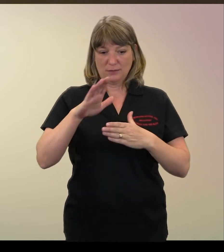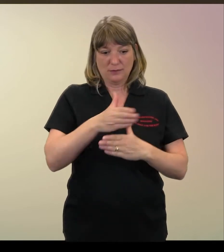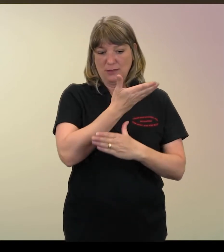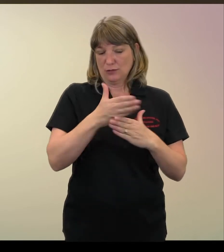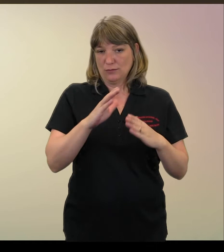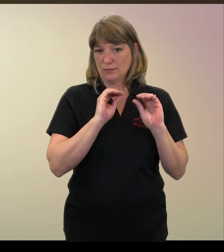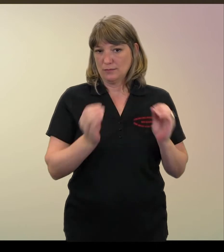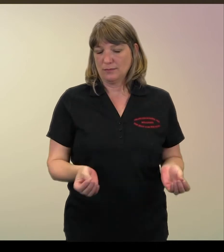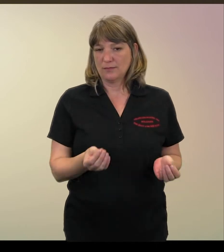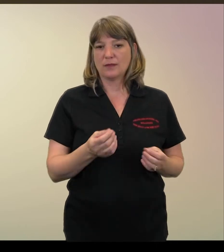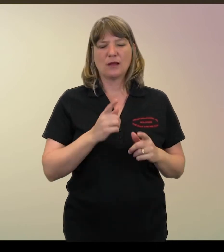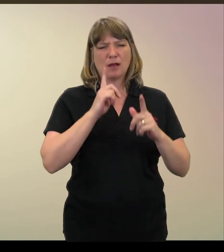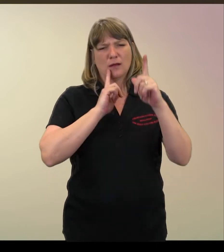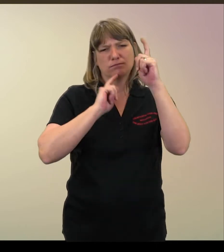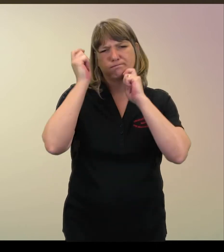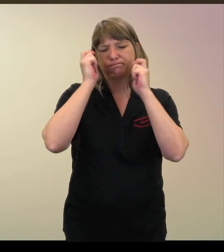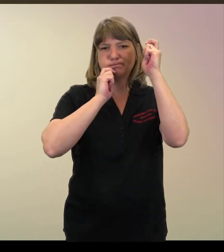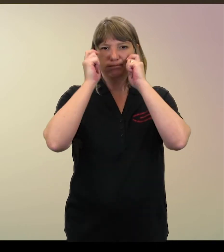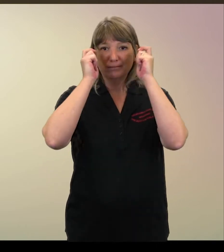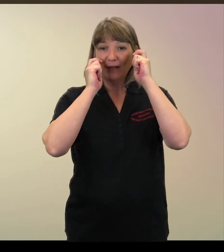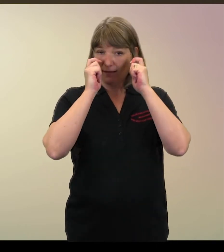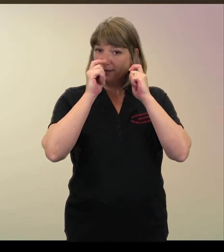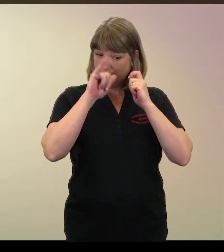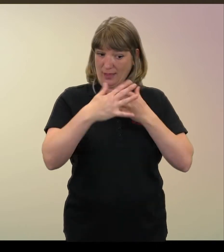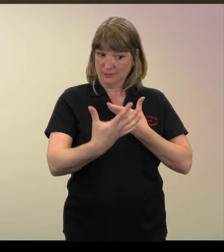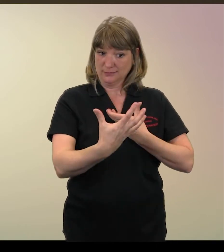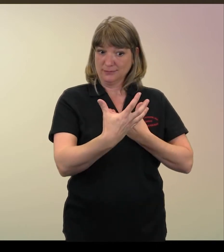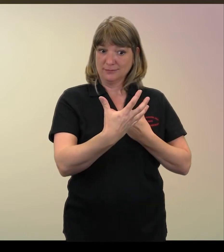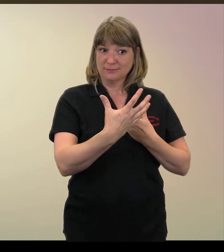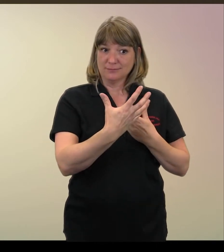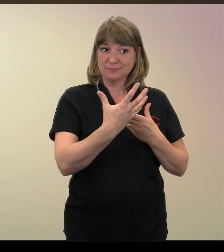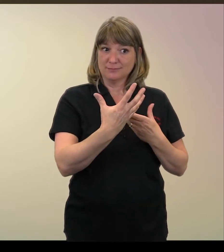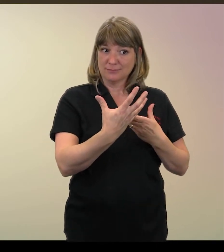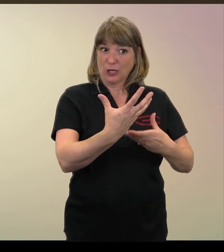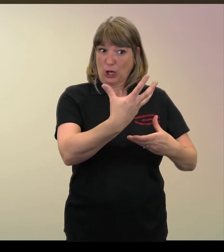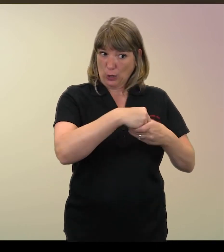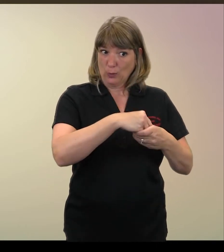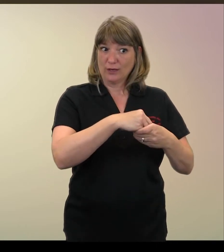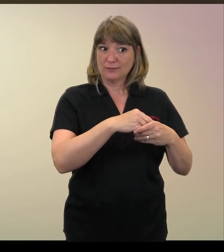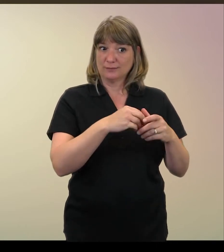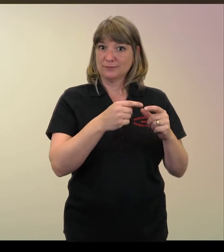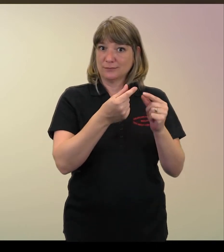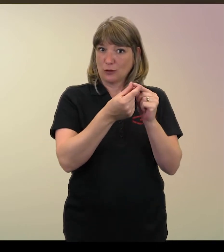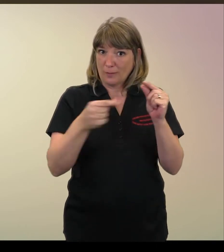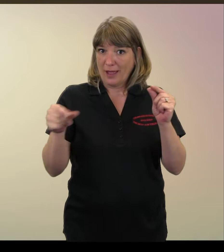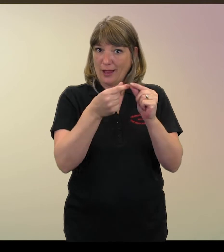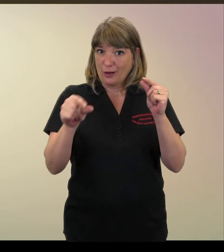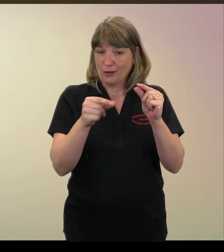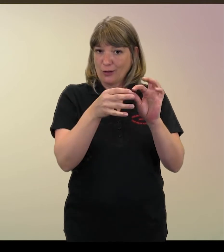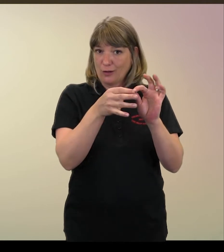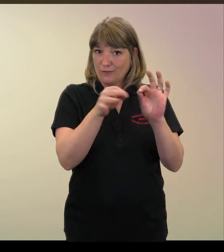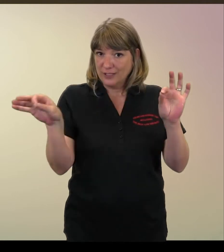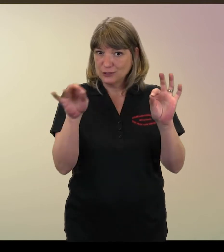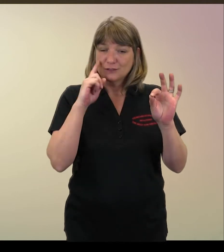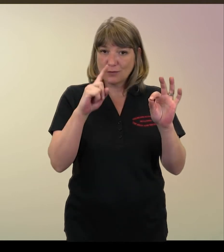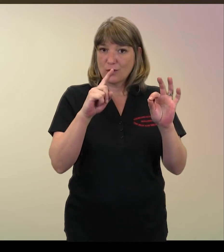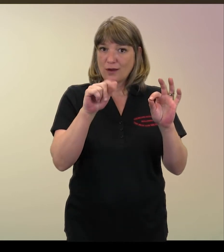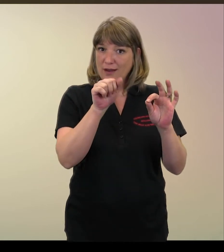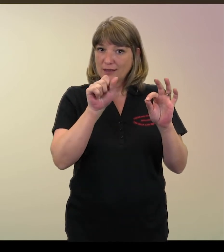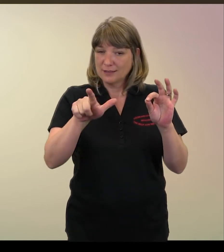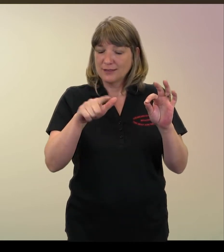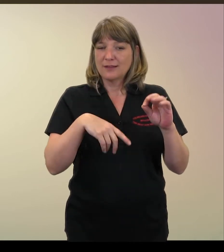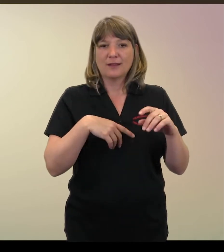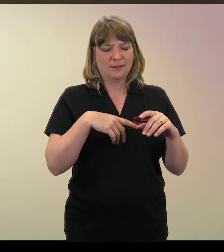autism spectrum disorder. In fact, facial expressions are part of some of the grammatical features of American